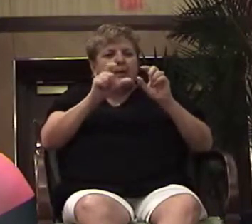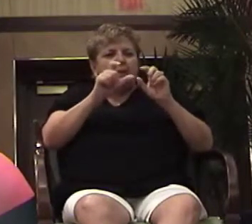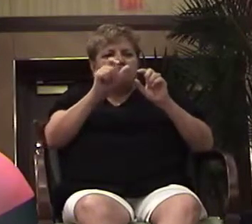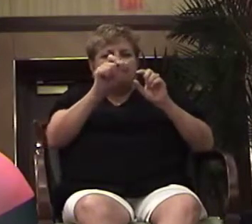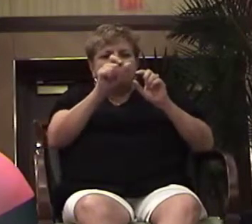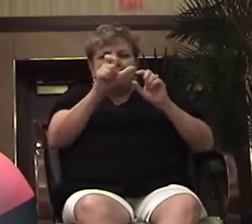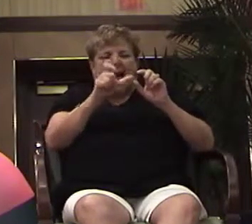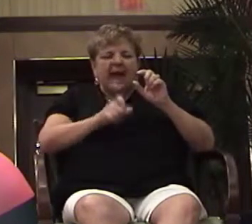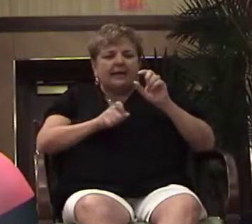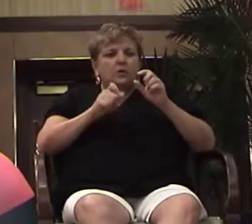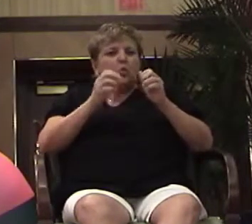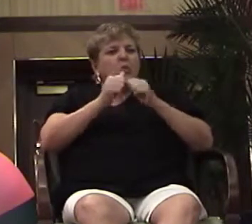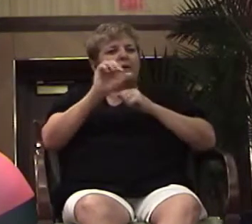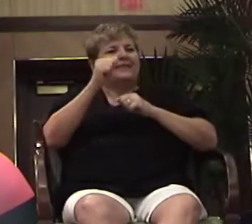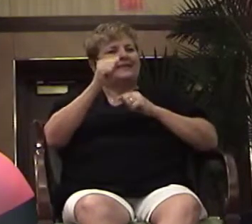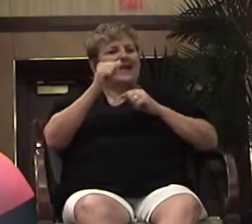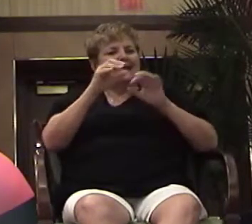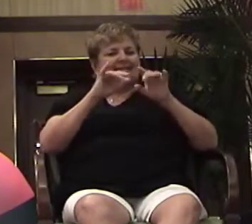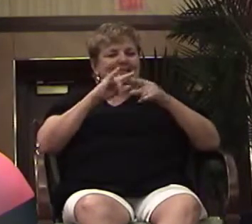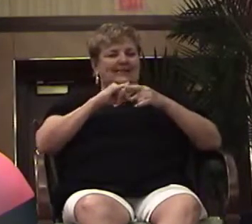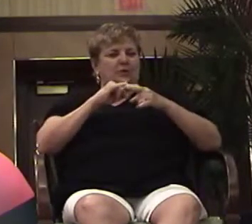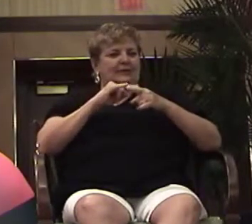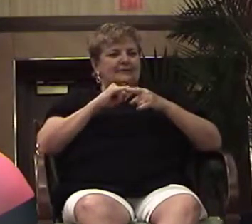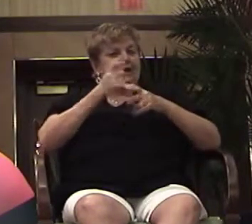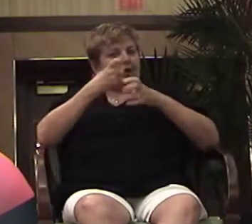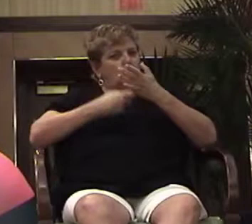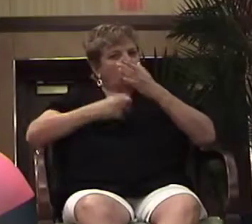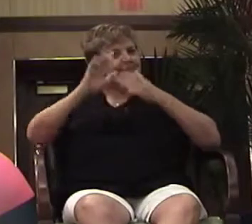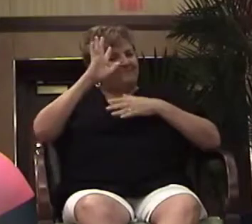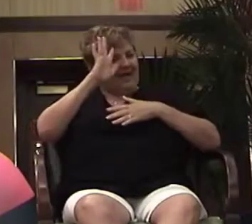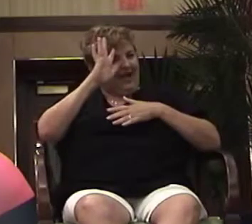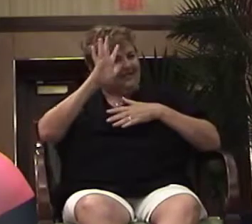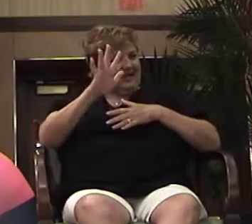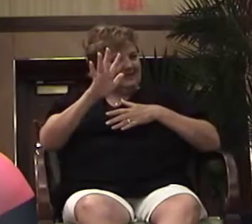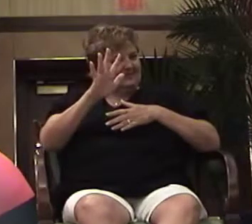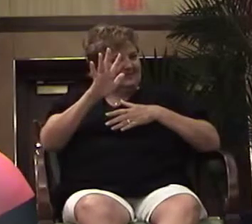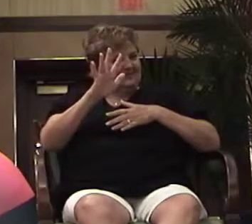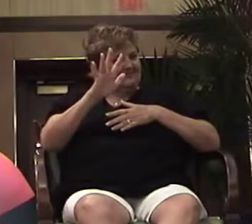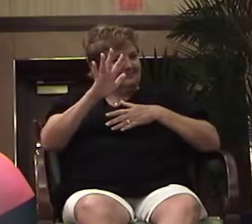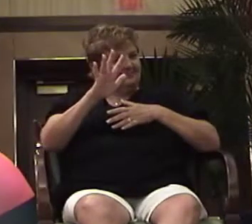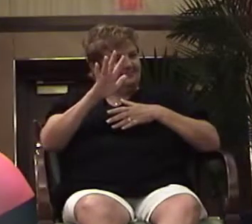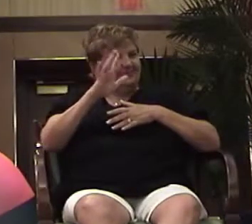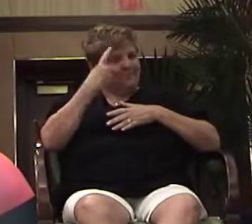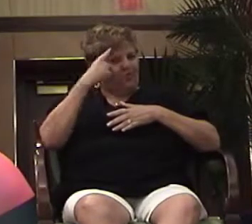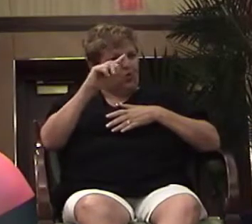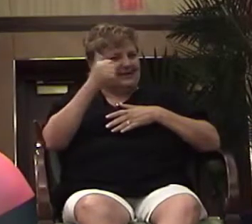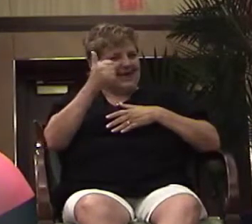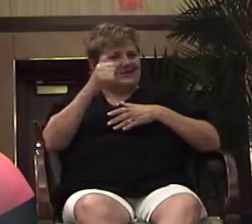carton, and it was 5 cents for 10 cigarettes.